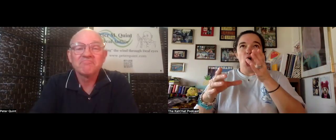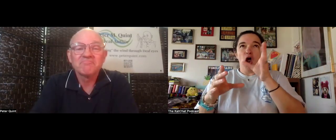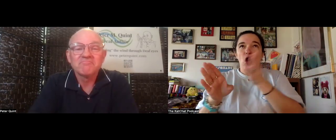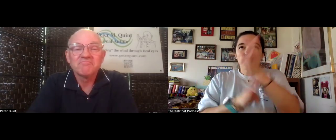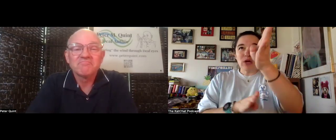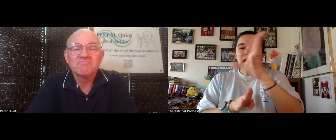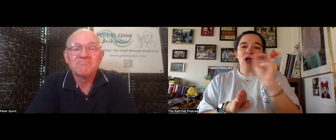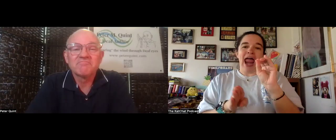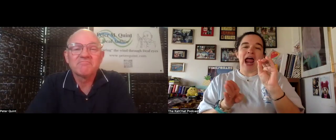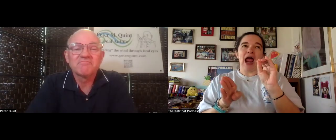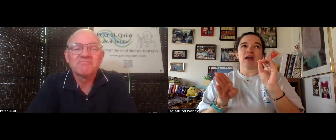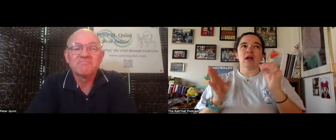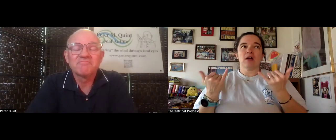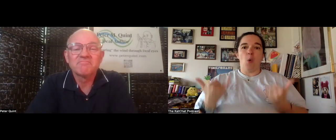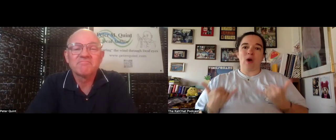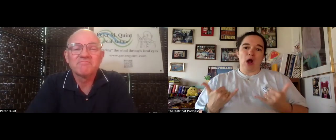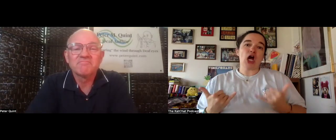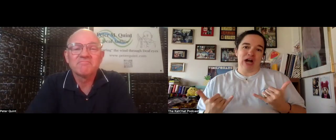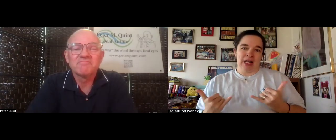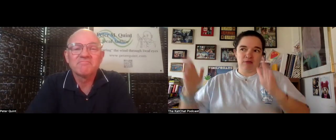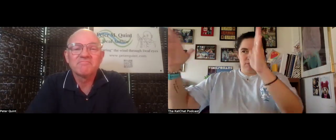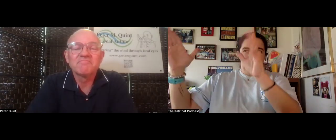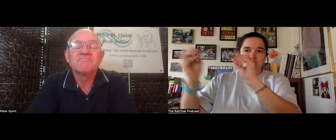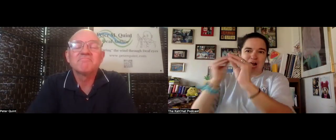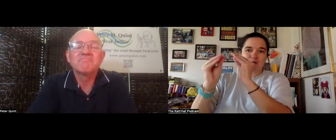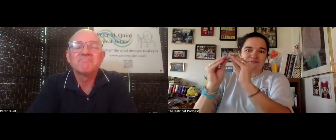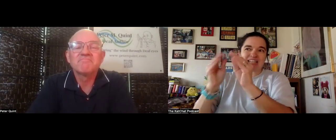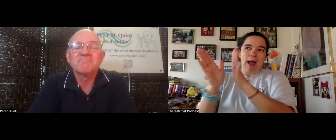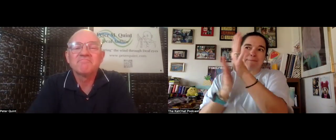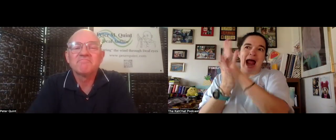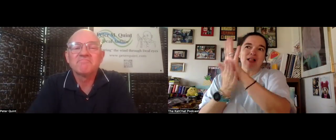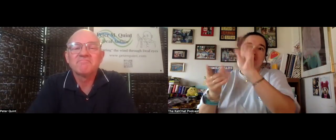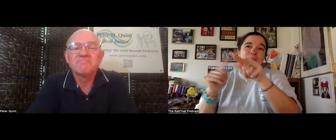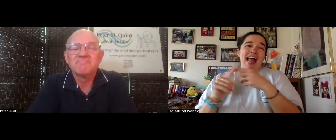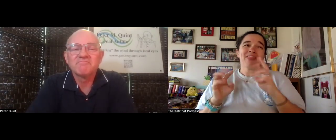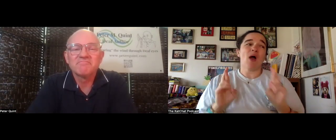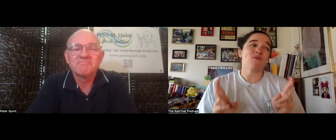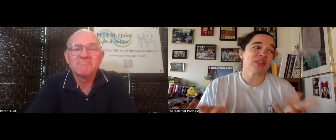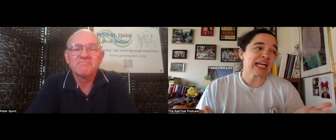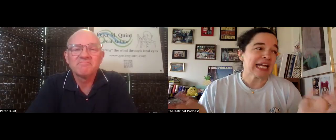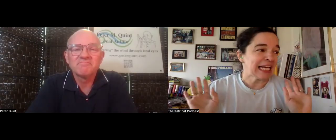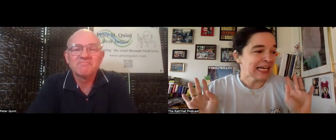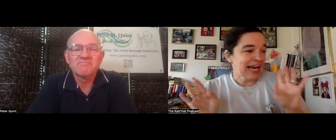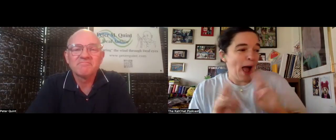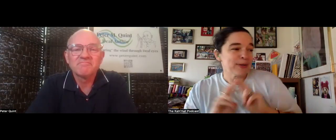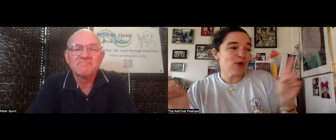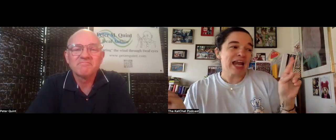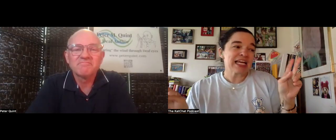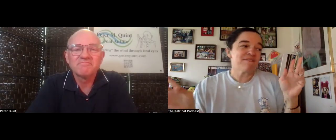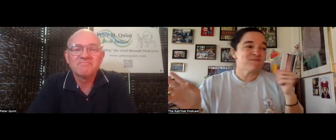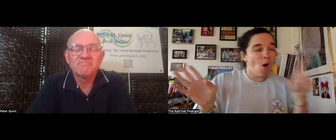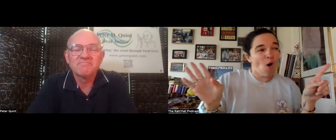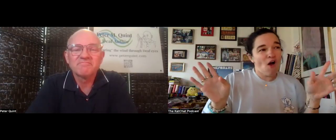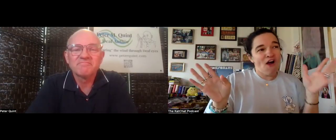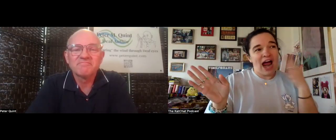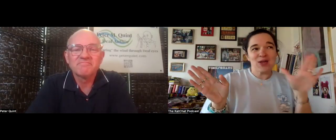the career and what can. I'm trying to build a pile of stuff and hopefully I'll be